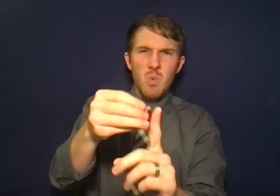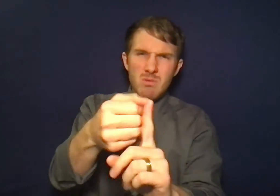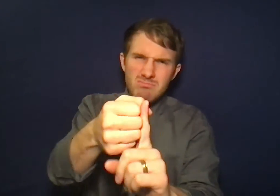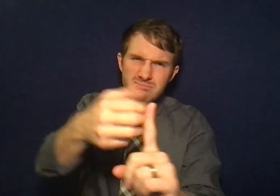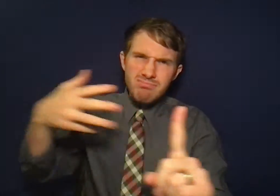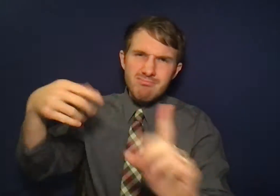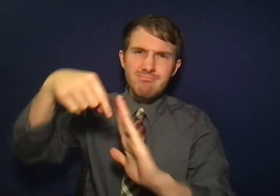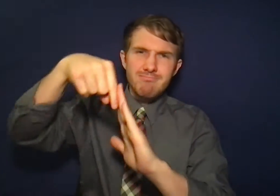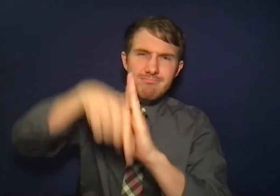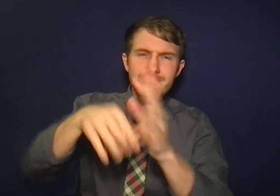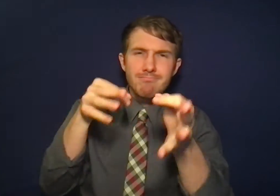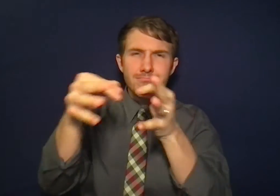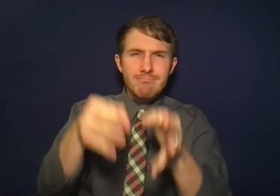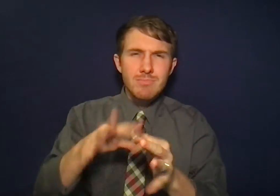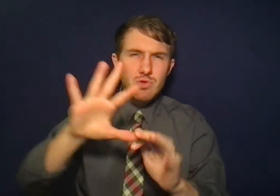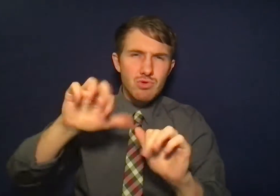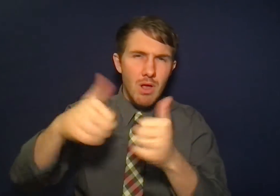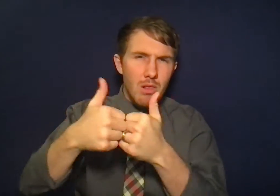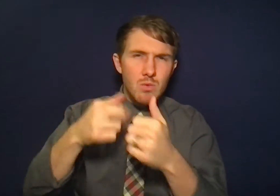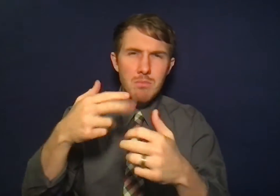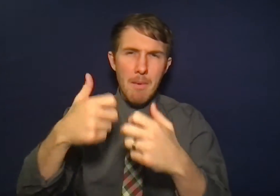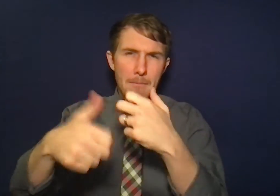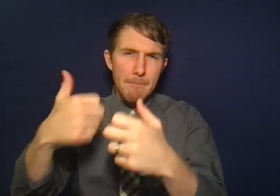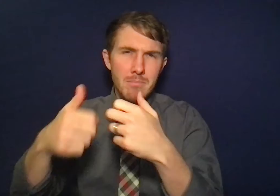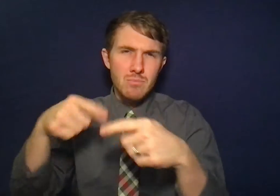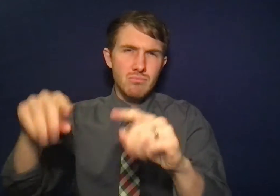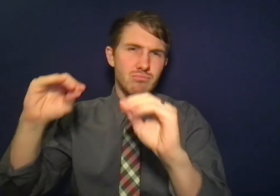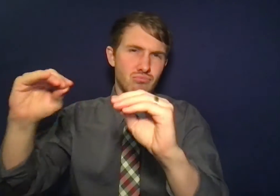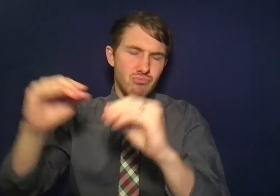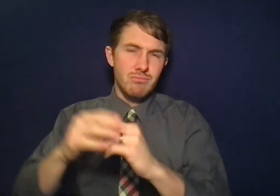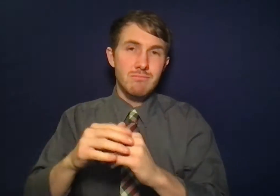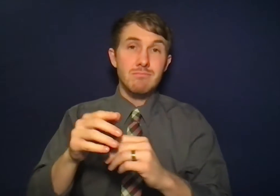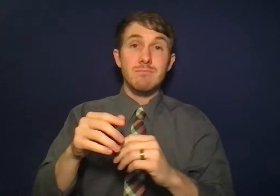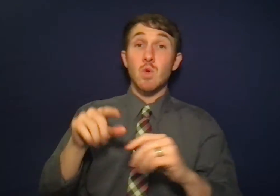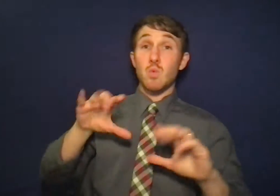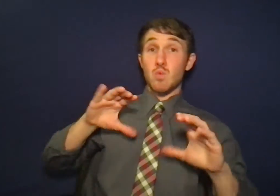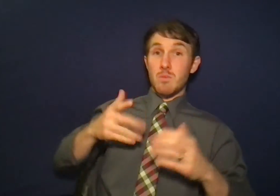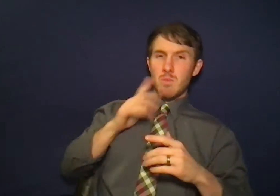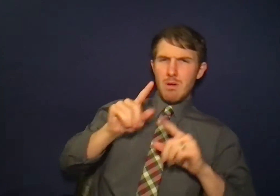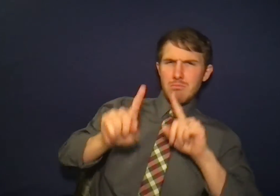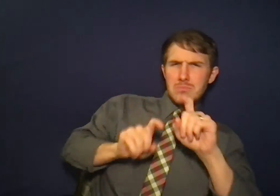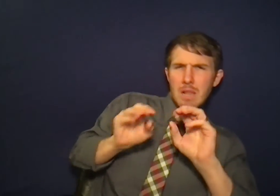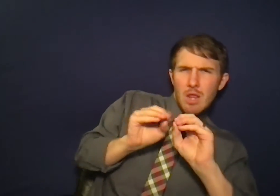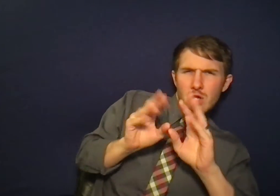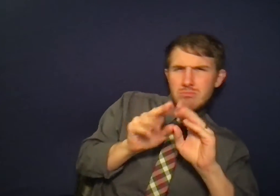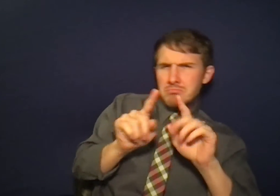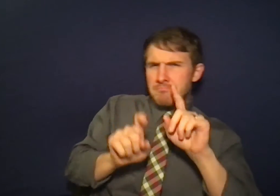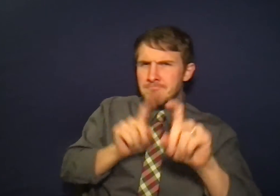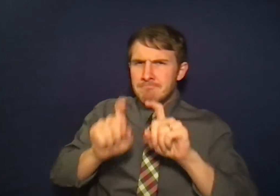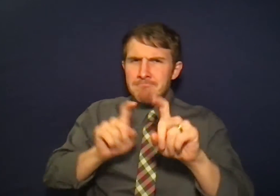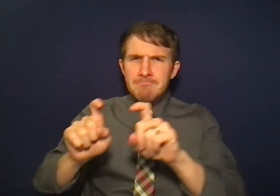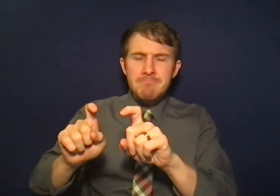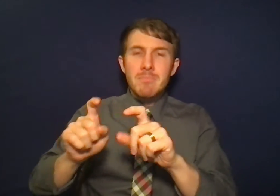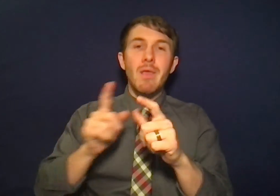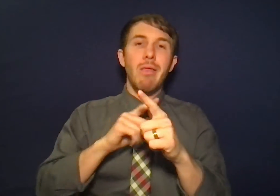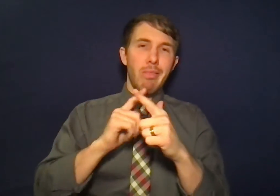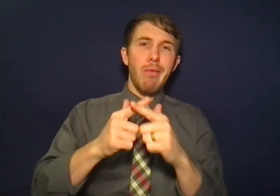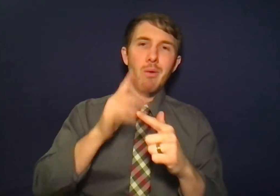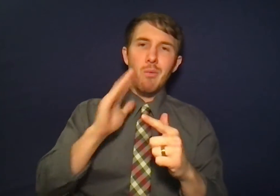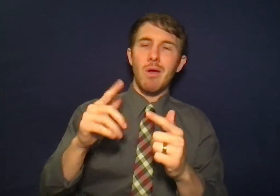of practice. The group members will ask clarifying questions, and then the group members will reflect and